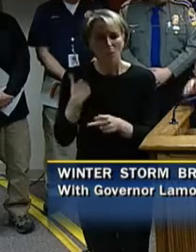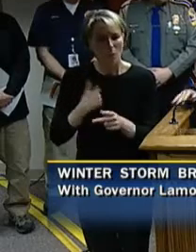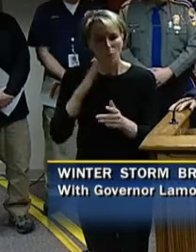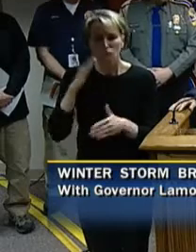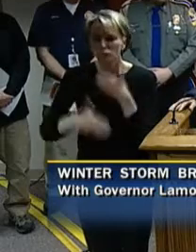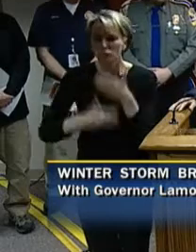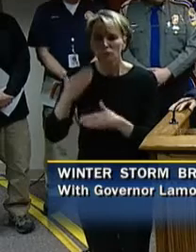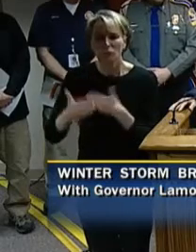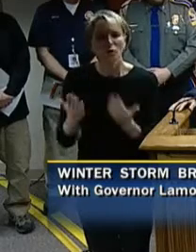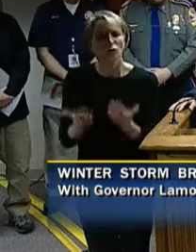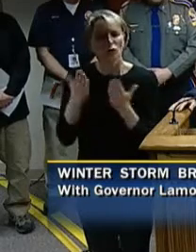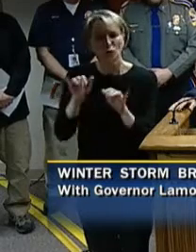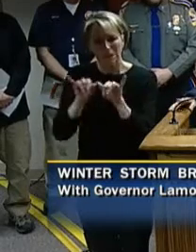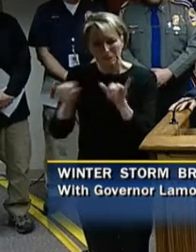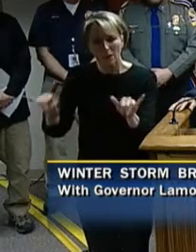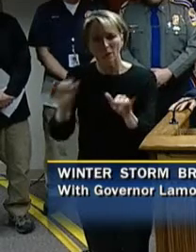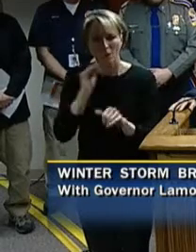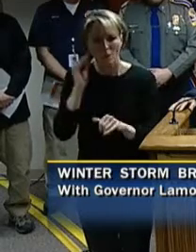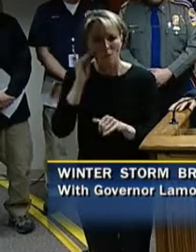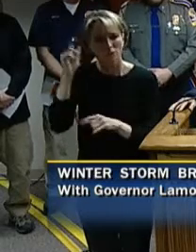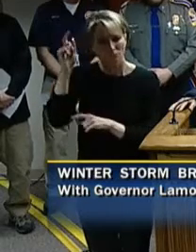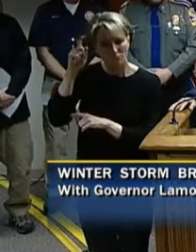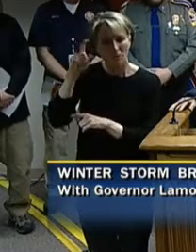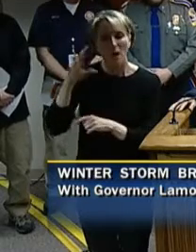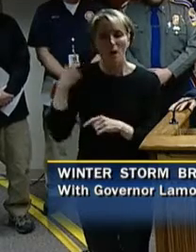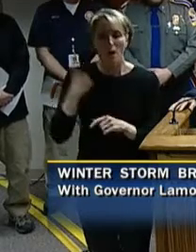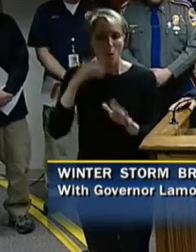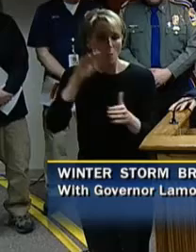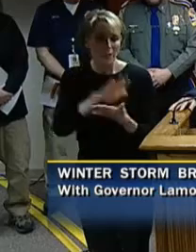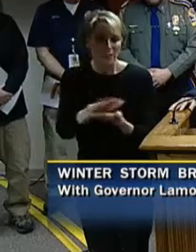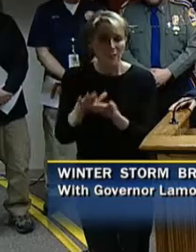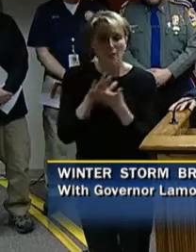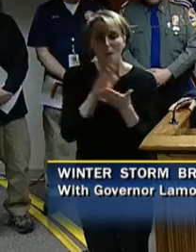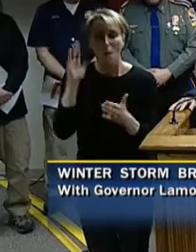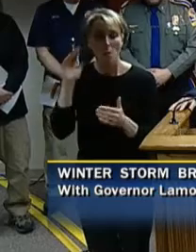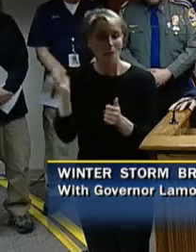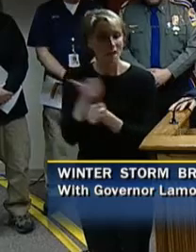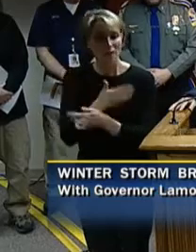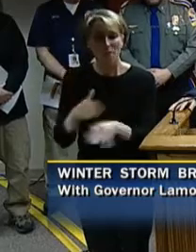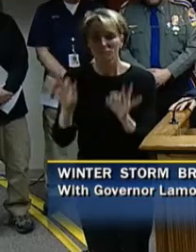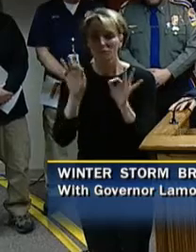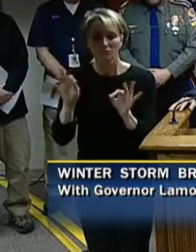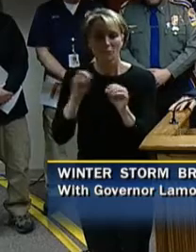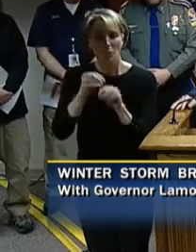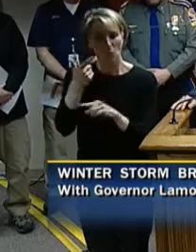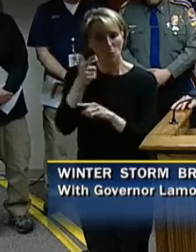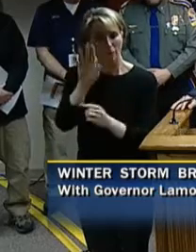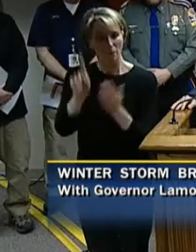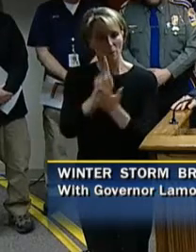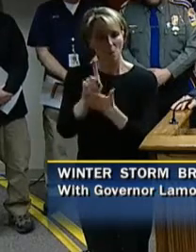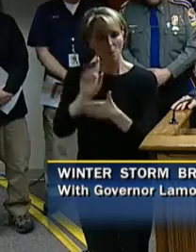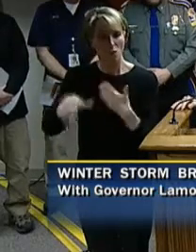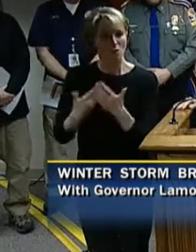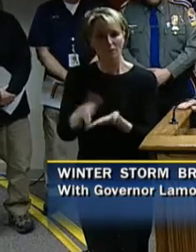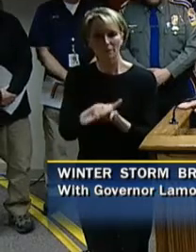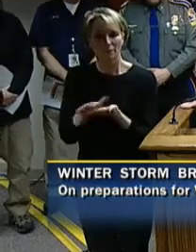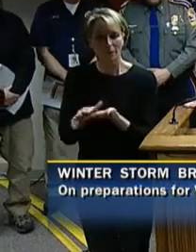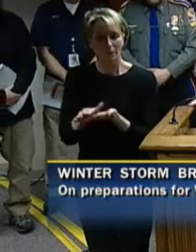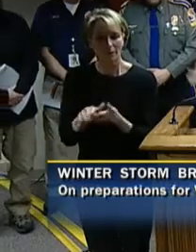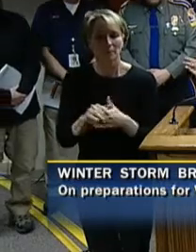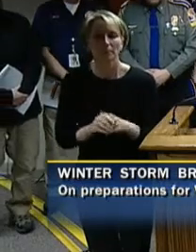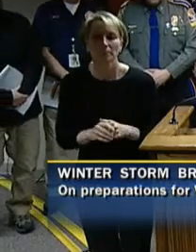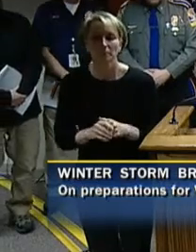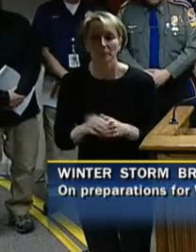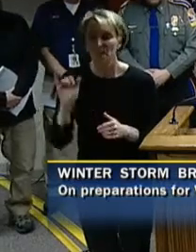can, stay close to home, and we're going to have this cleared, and hopefully you'll be ready to go within 24 hours. With that, if there